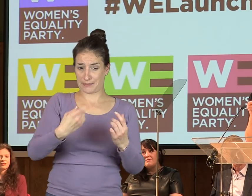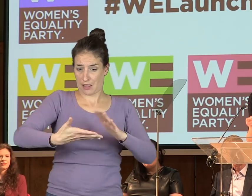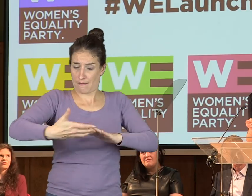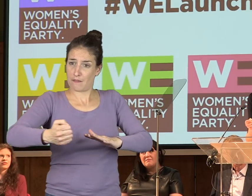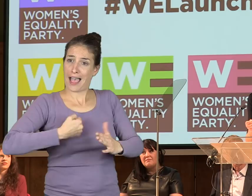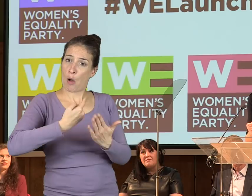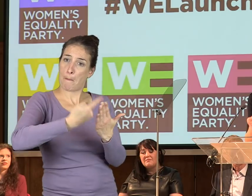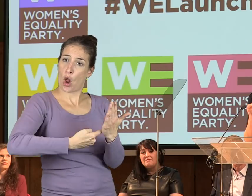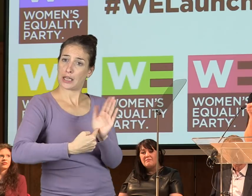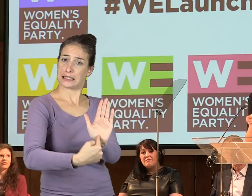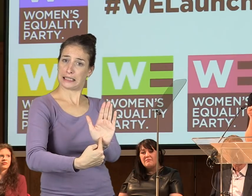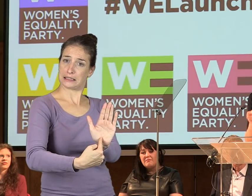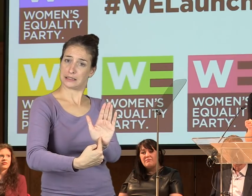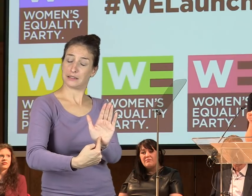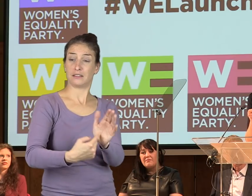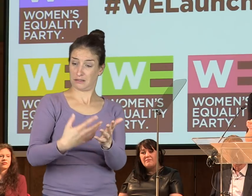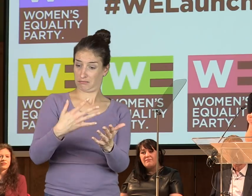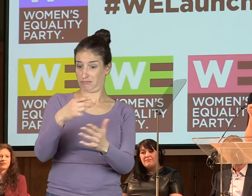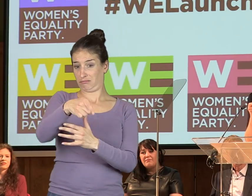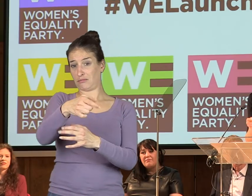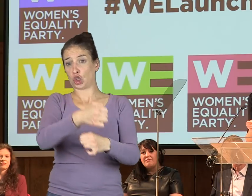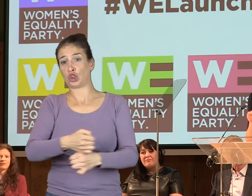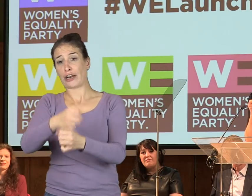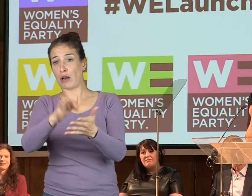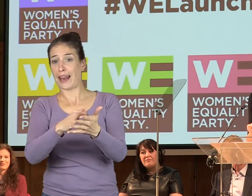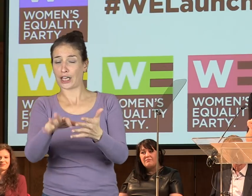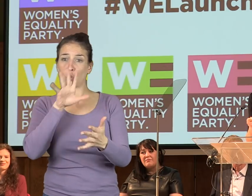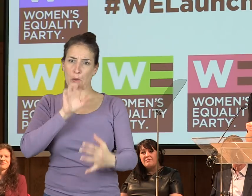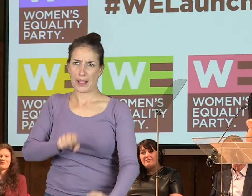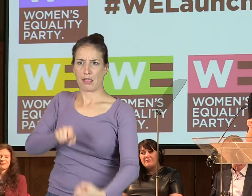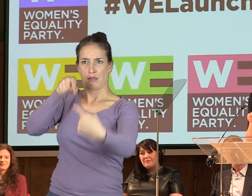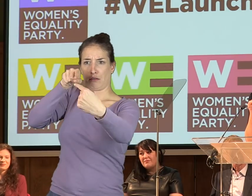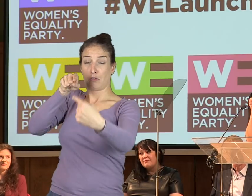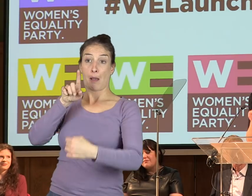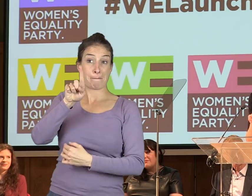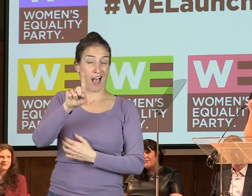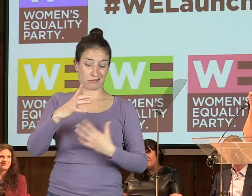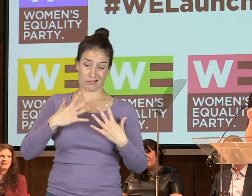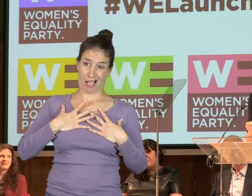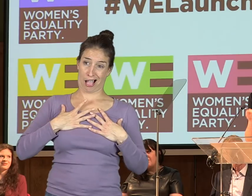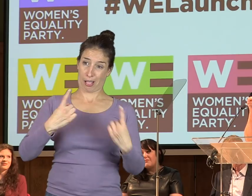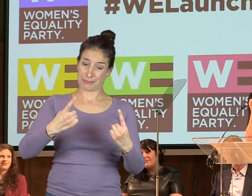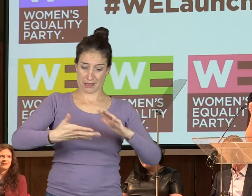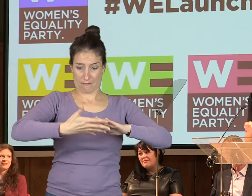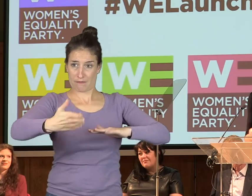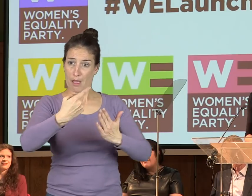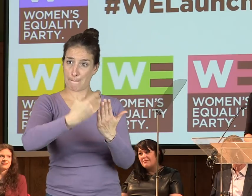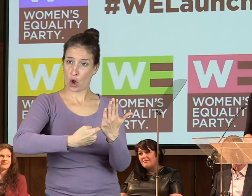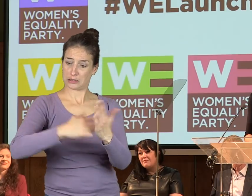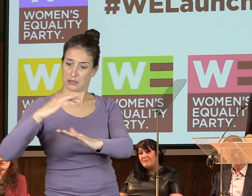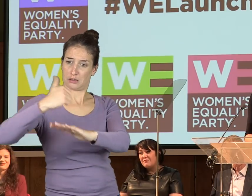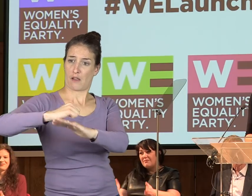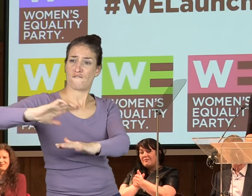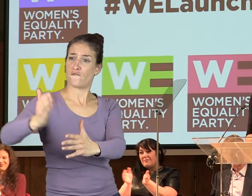But we challenge you. Put us out of business first. Implement our policies first and do it